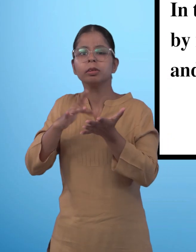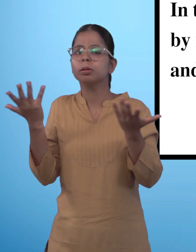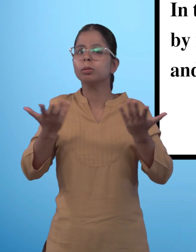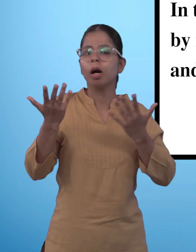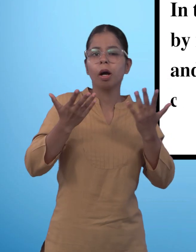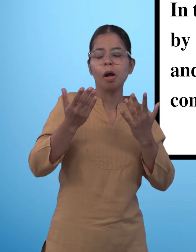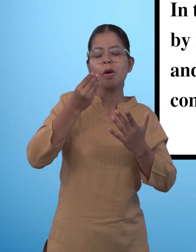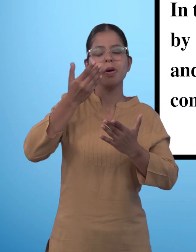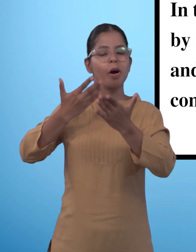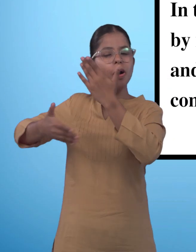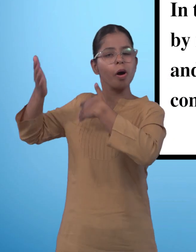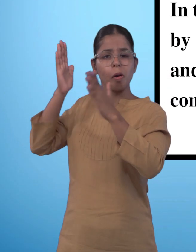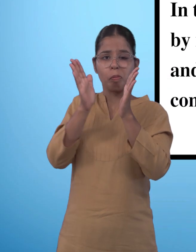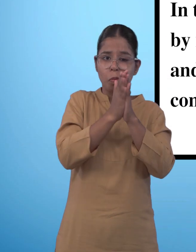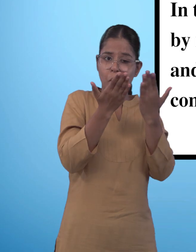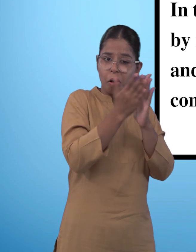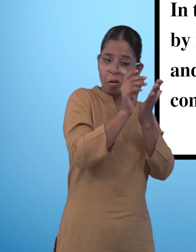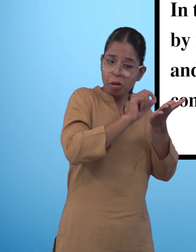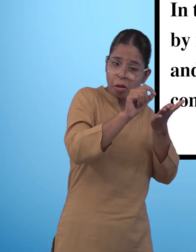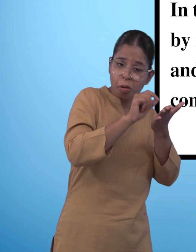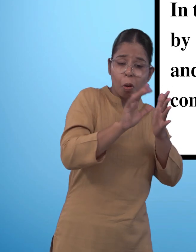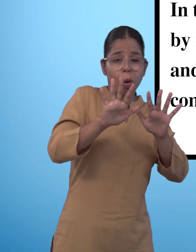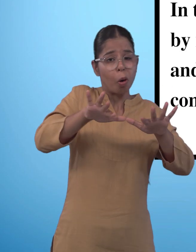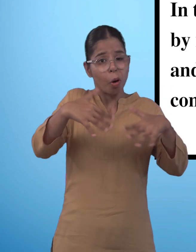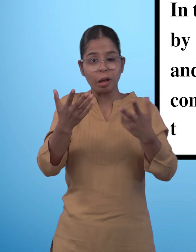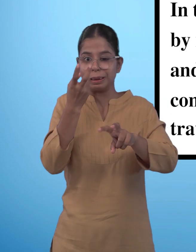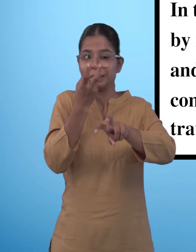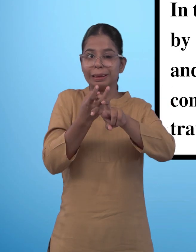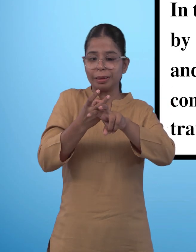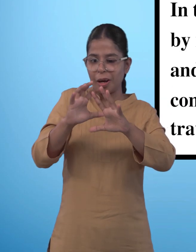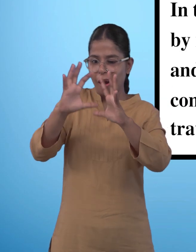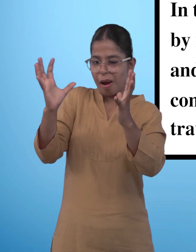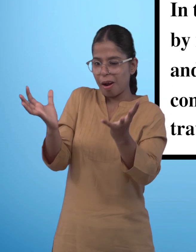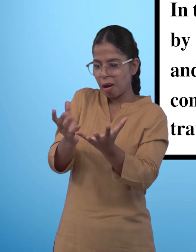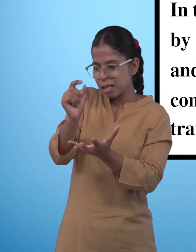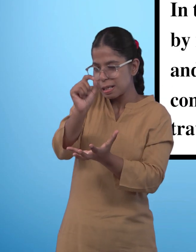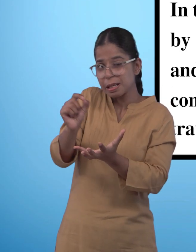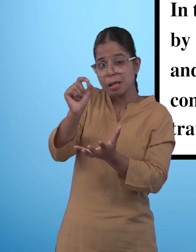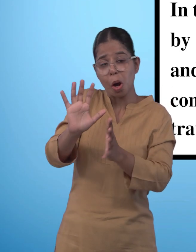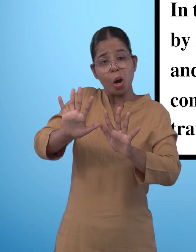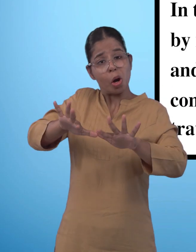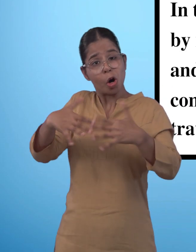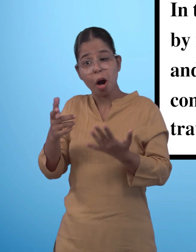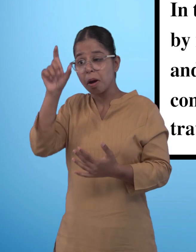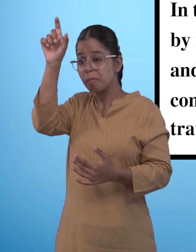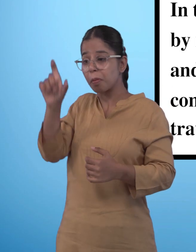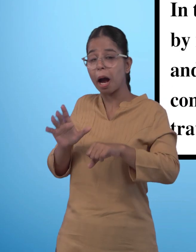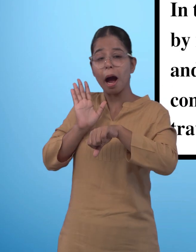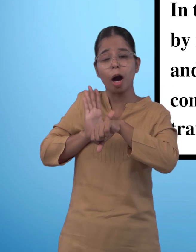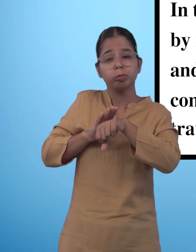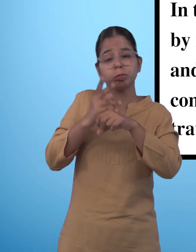These names come to us from ancient texts, accounts of travelers and pilgrims, and